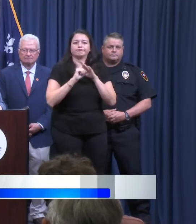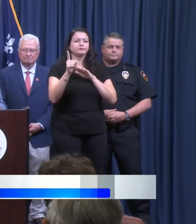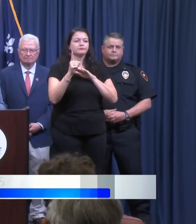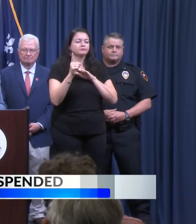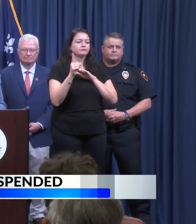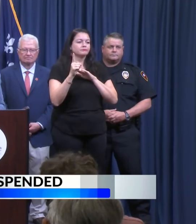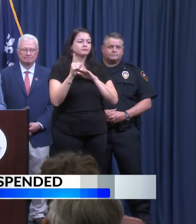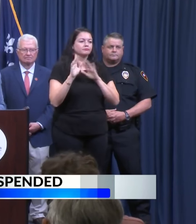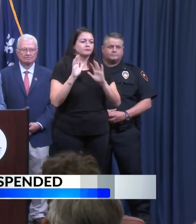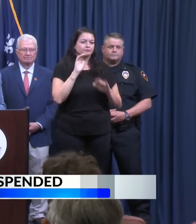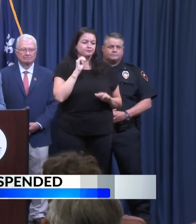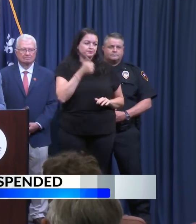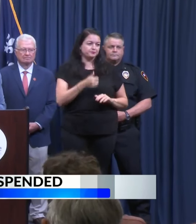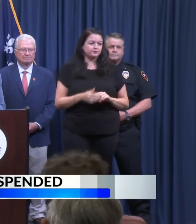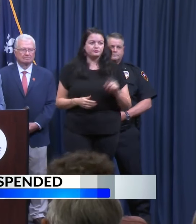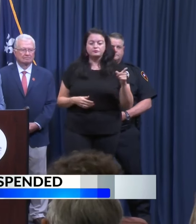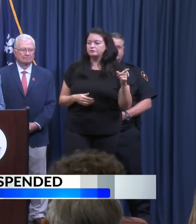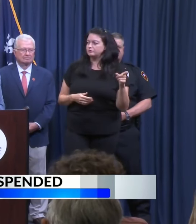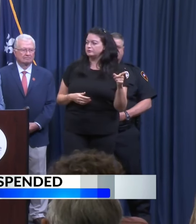latest.